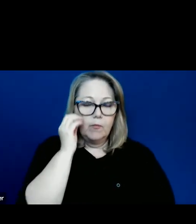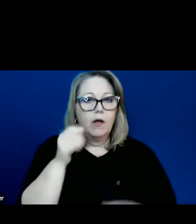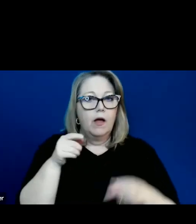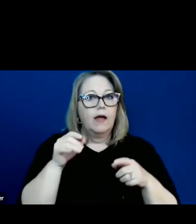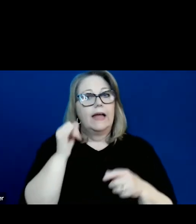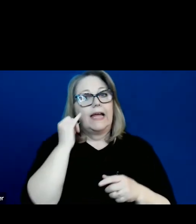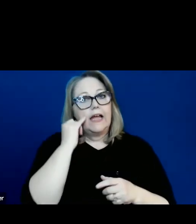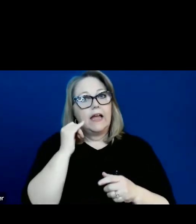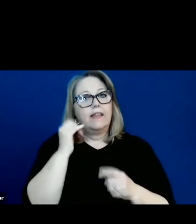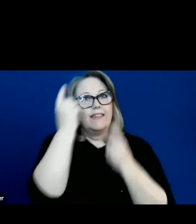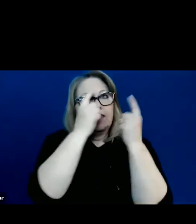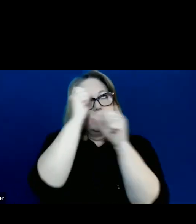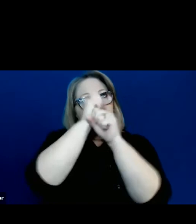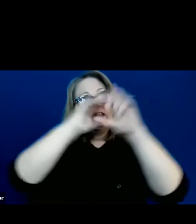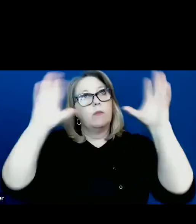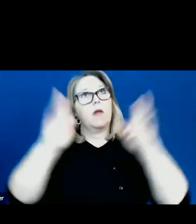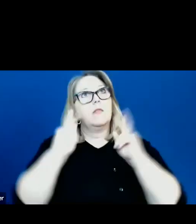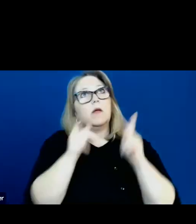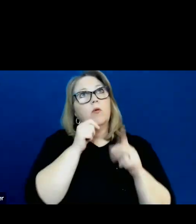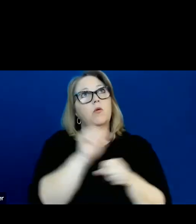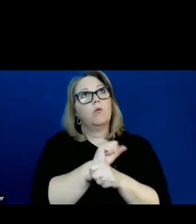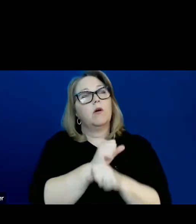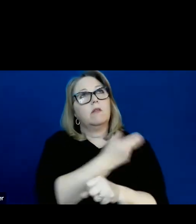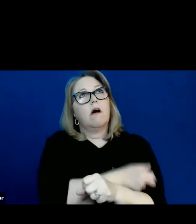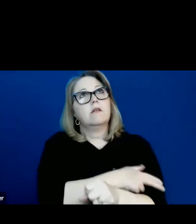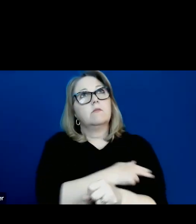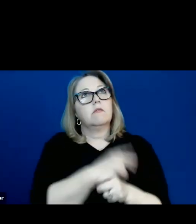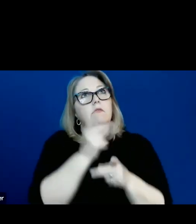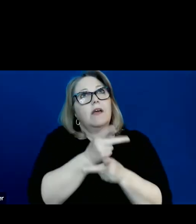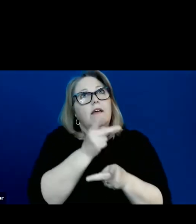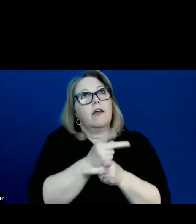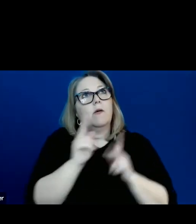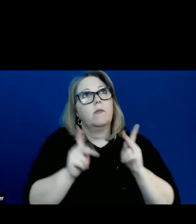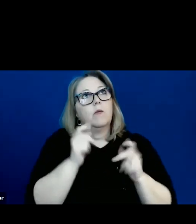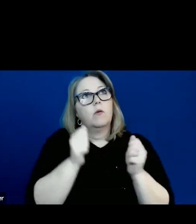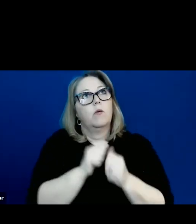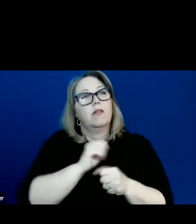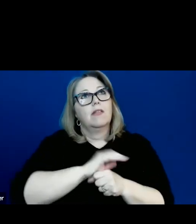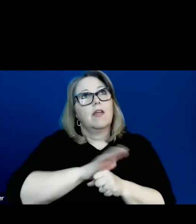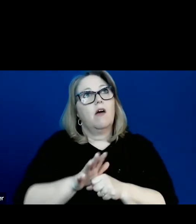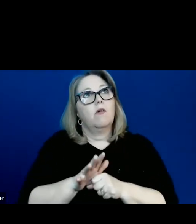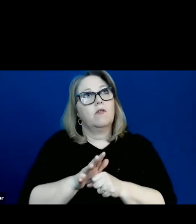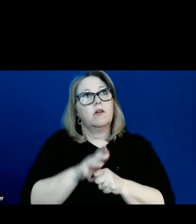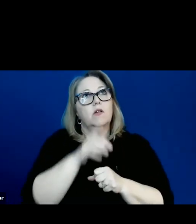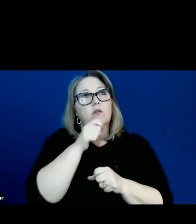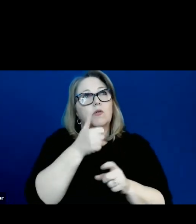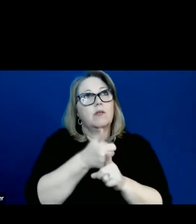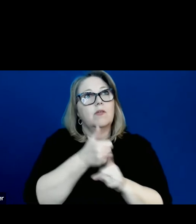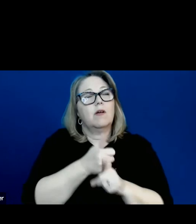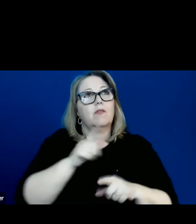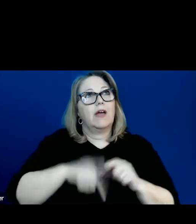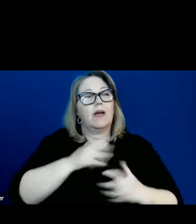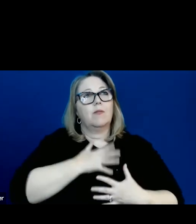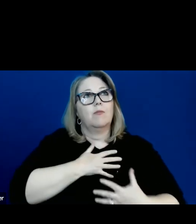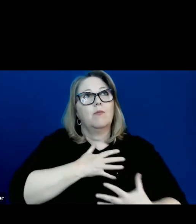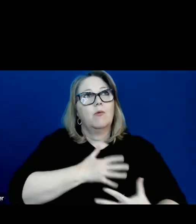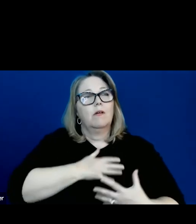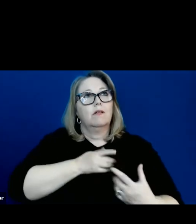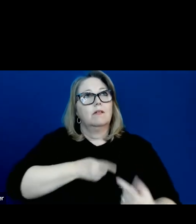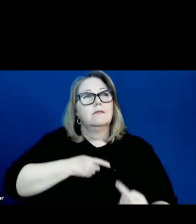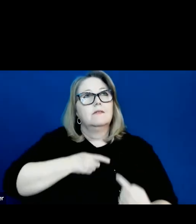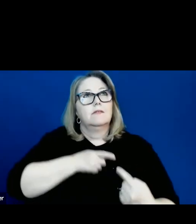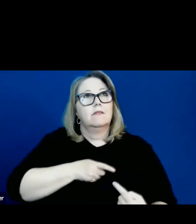-19 patients, our family members and neighbors who are struggling to breathe and make it through the night. They've